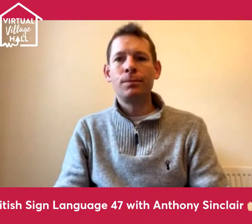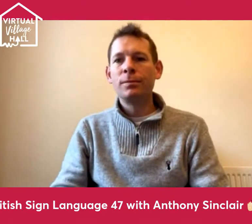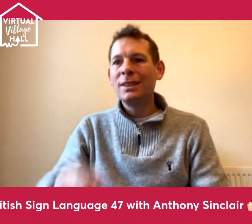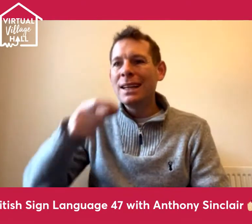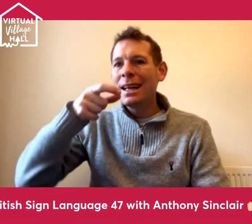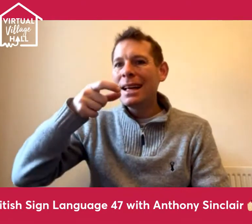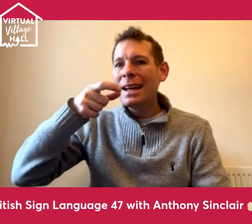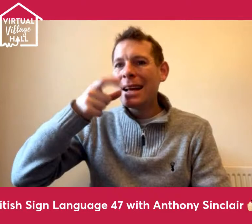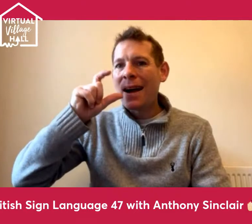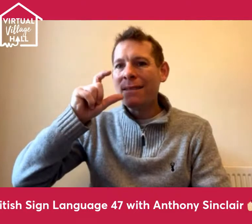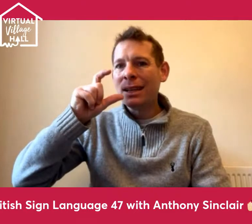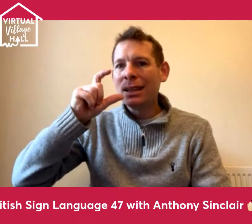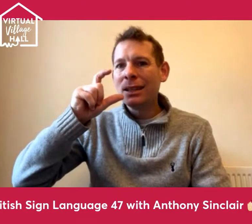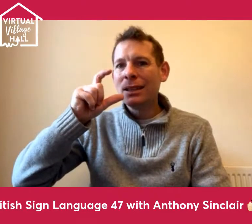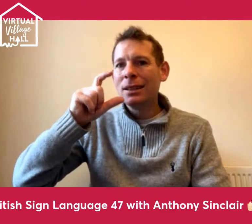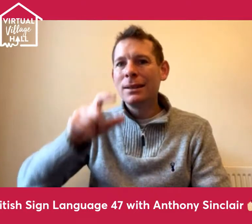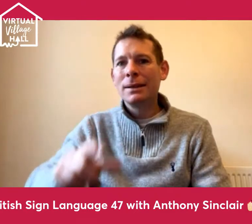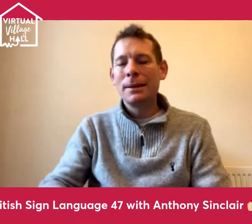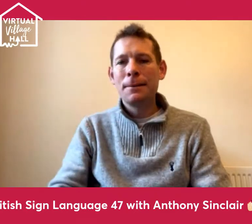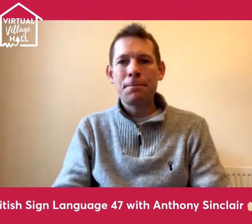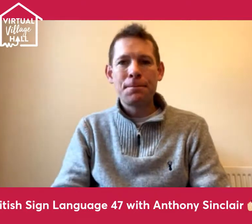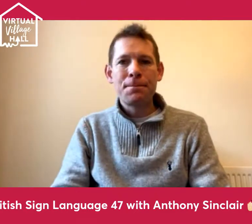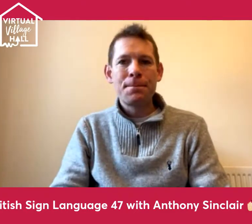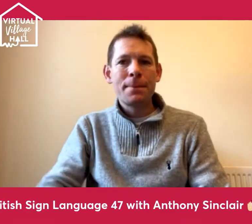restaurant. And cafe.